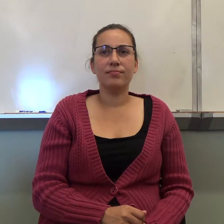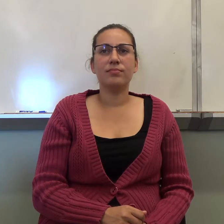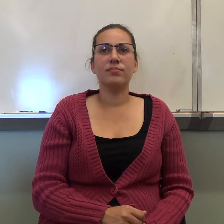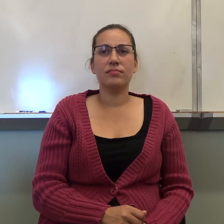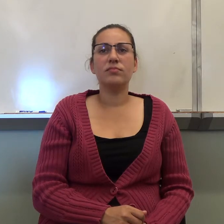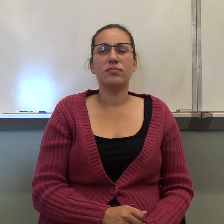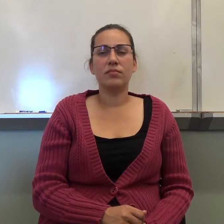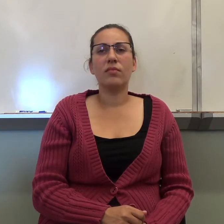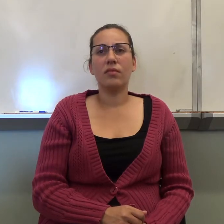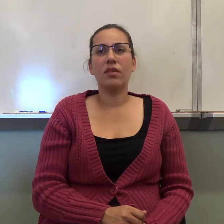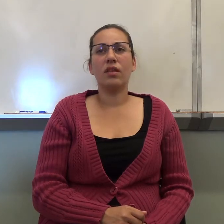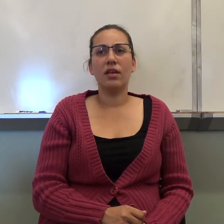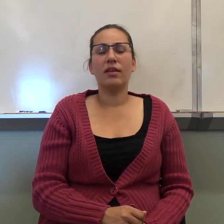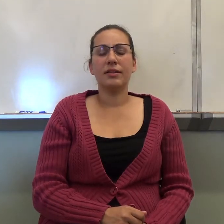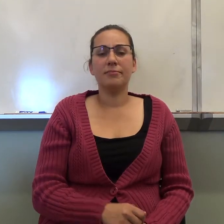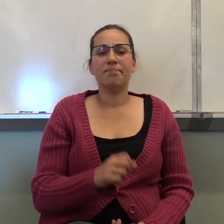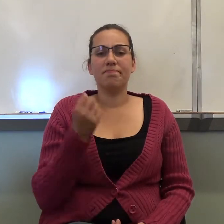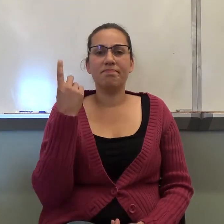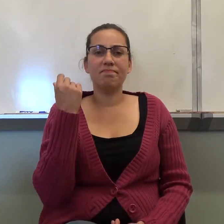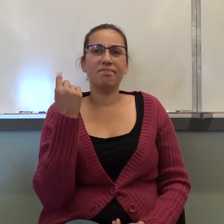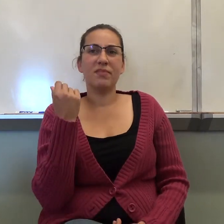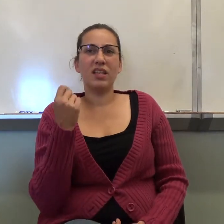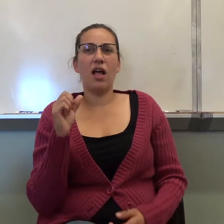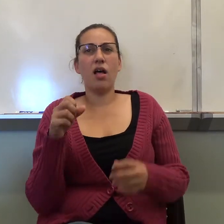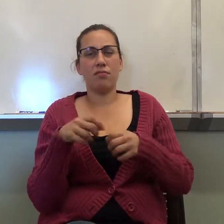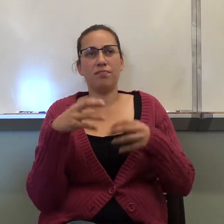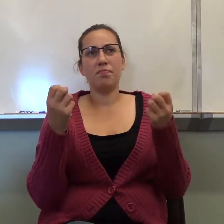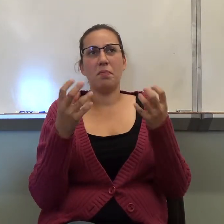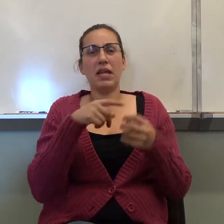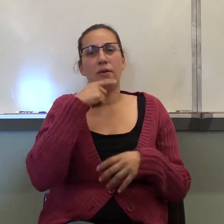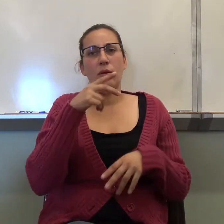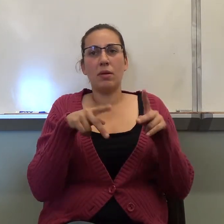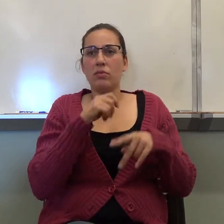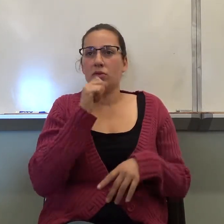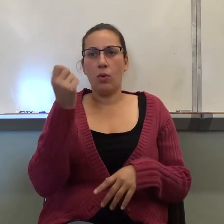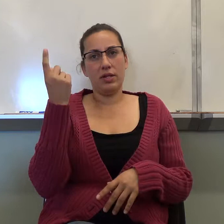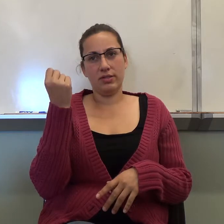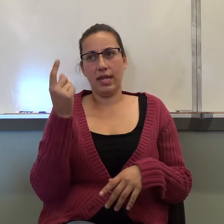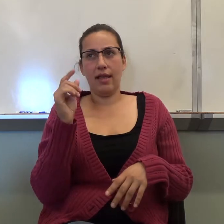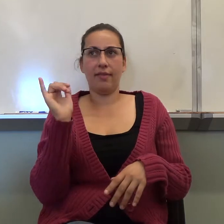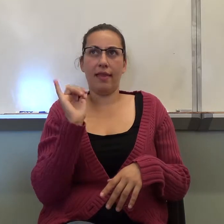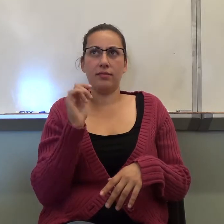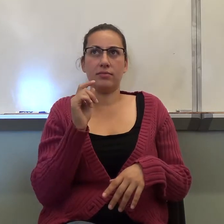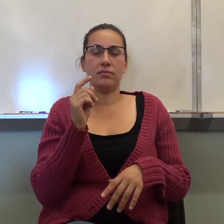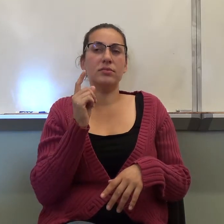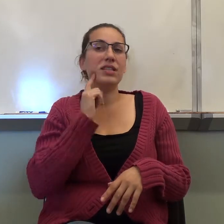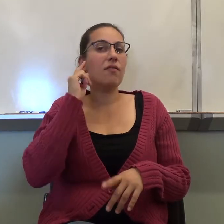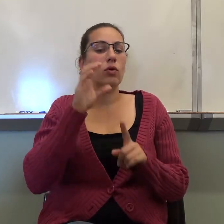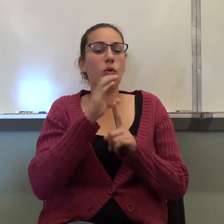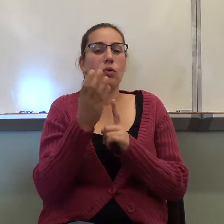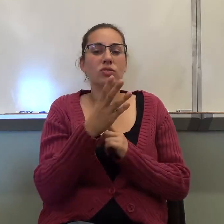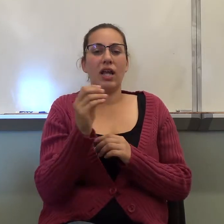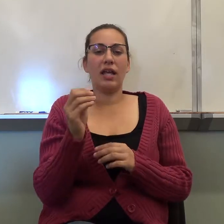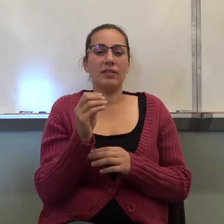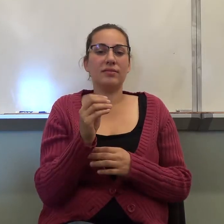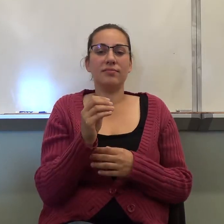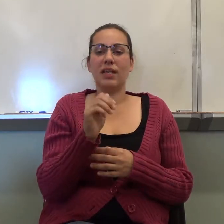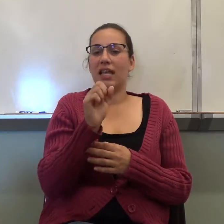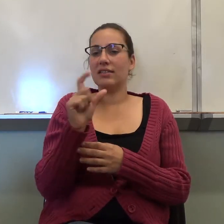fractions, decimals makes no difference. That law holds. Very important in algebra for the following reason. That in